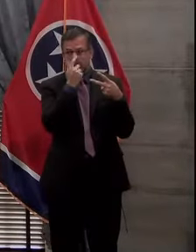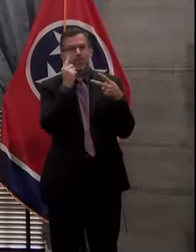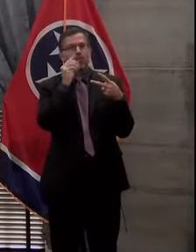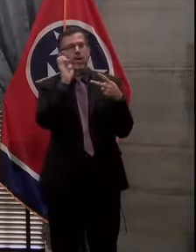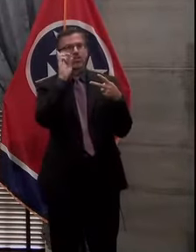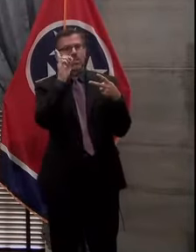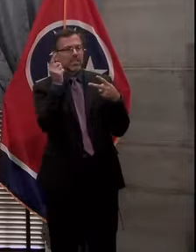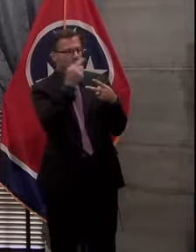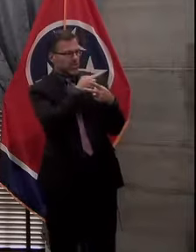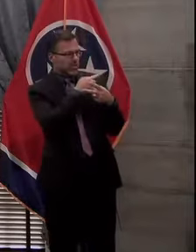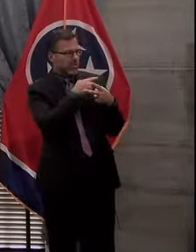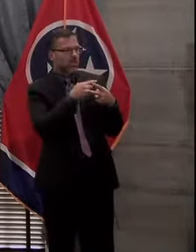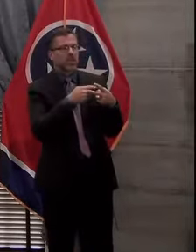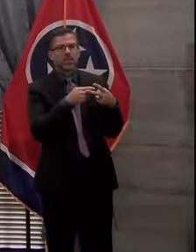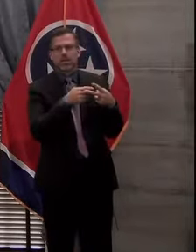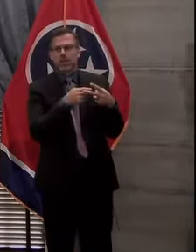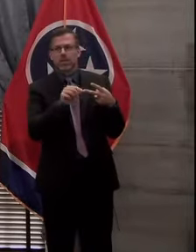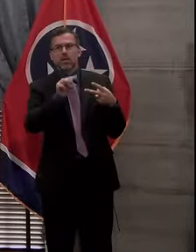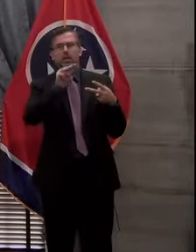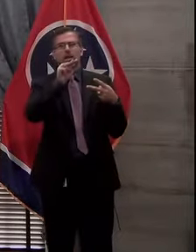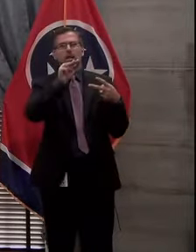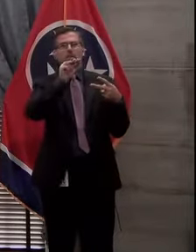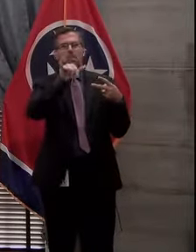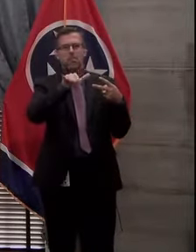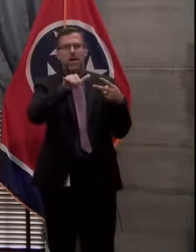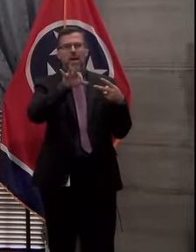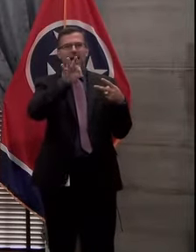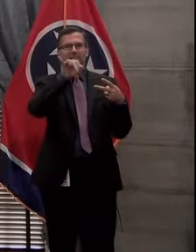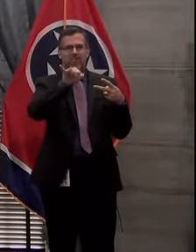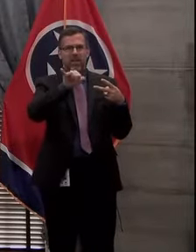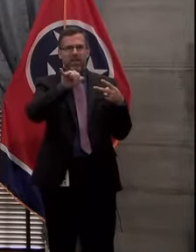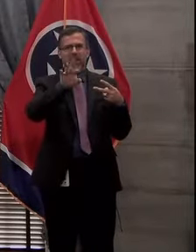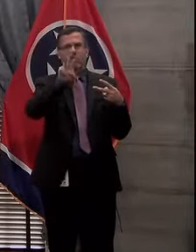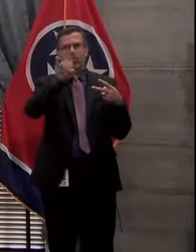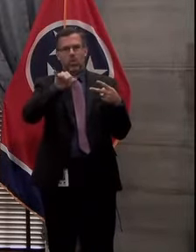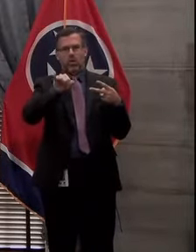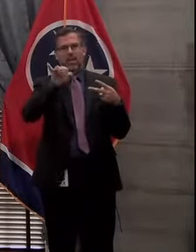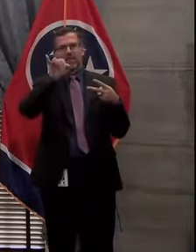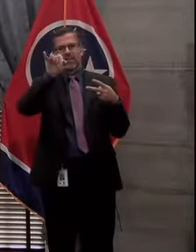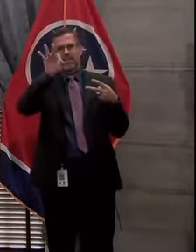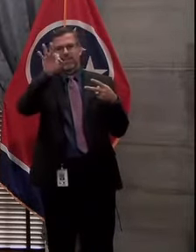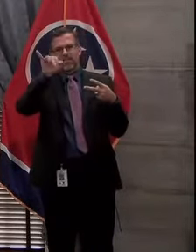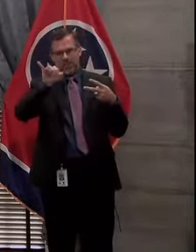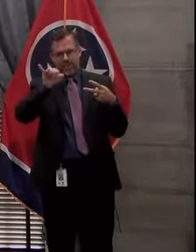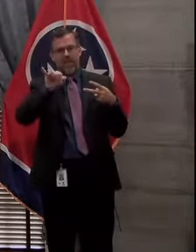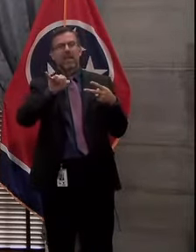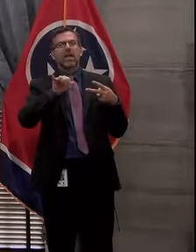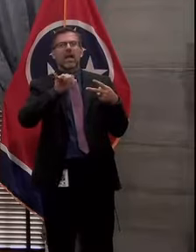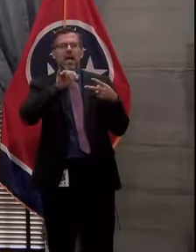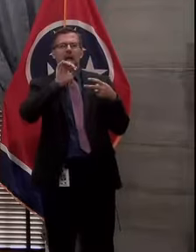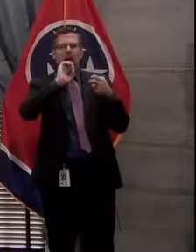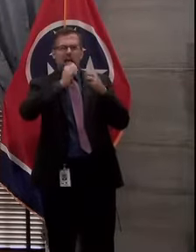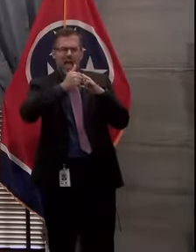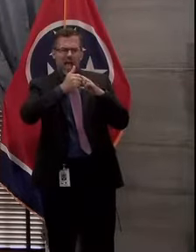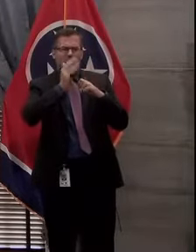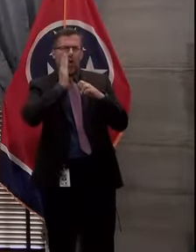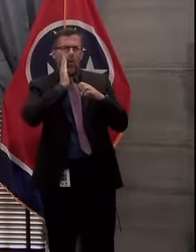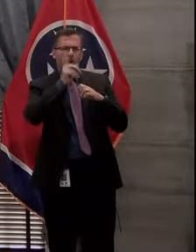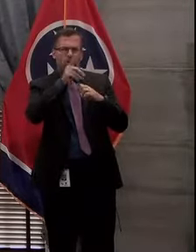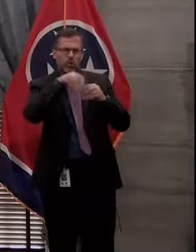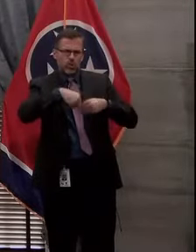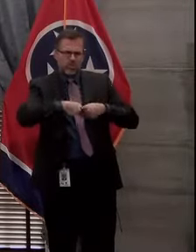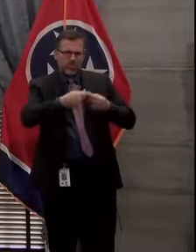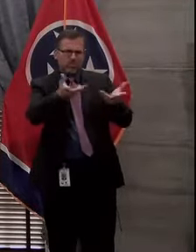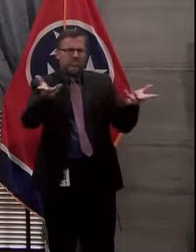Commissioner. In terms of MiFi and Wi-Fi, I know that that's great news that it's going to be distributed to kids, but do we know how it's going to be distributed? We all